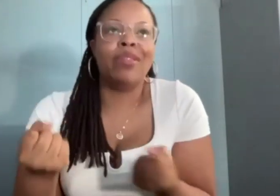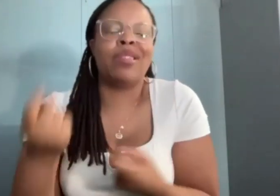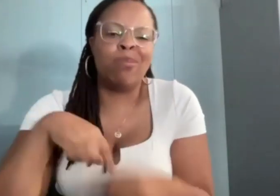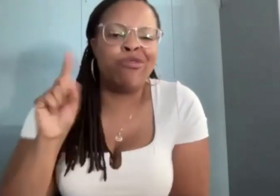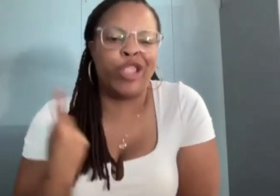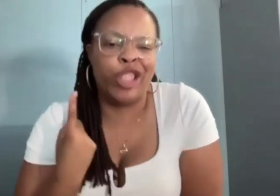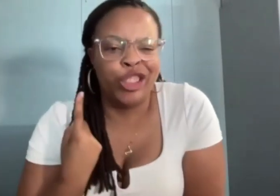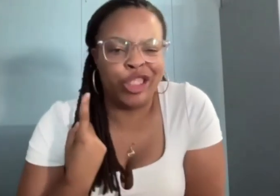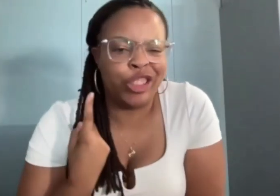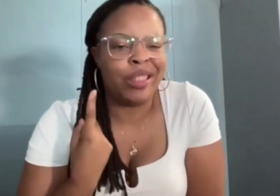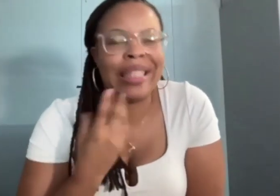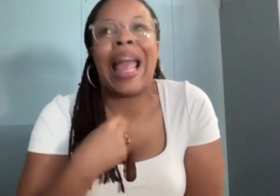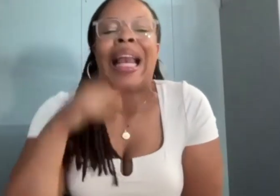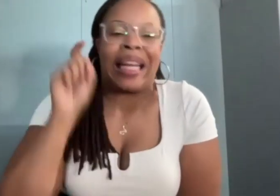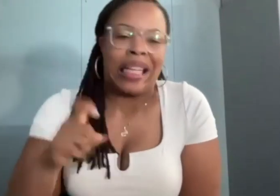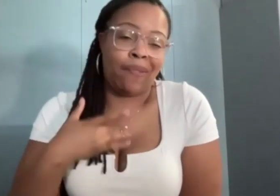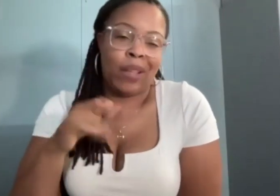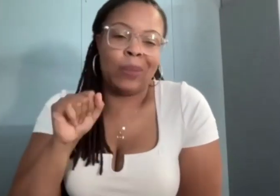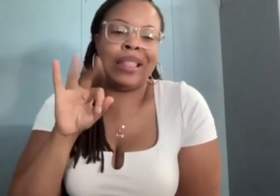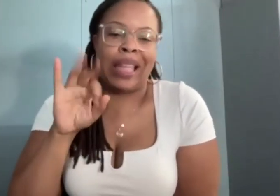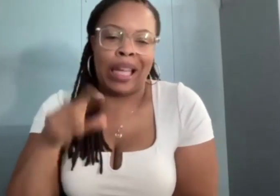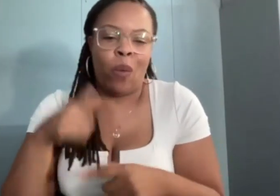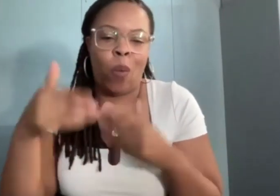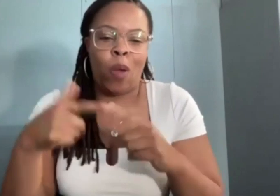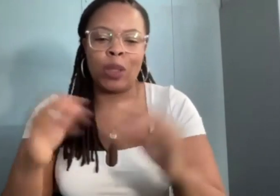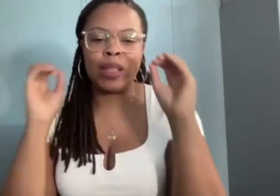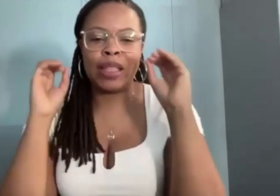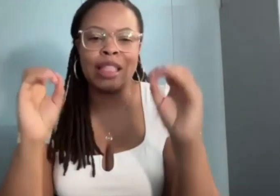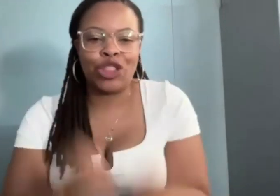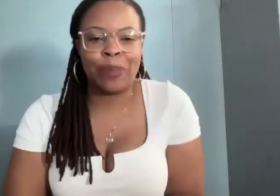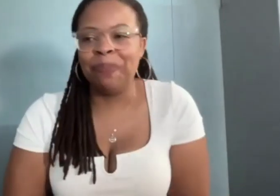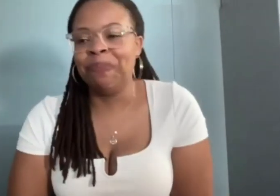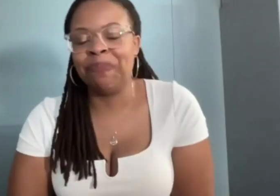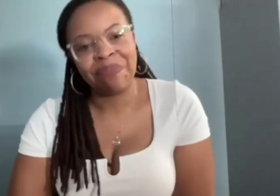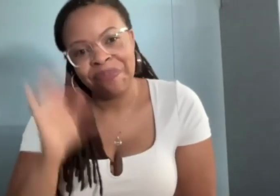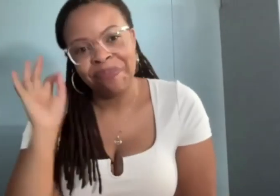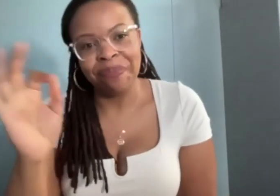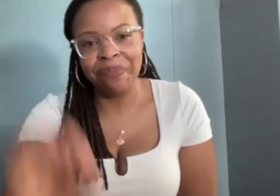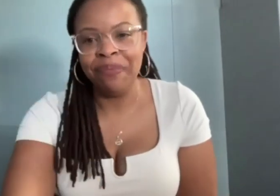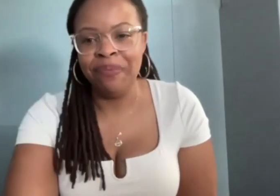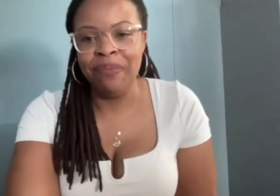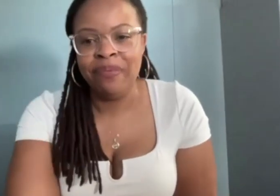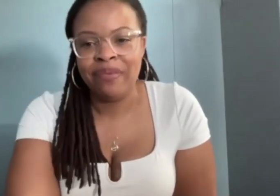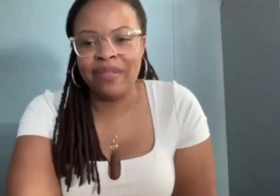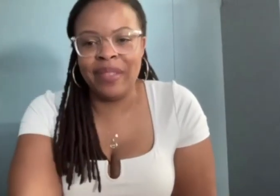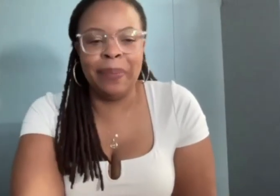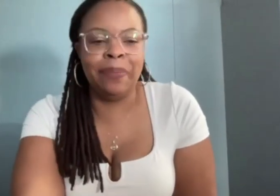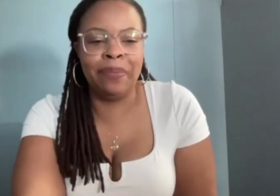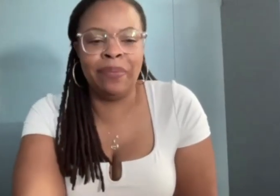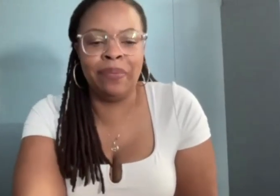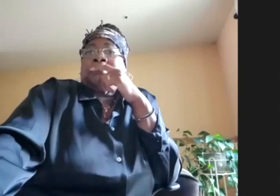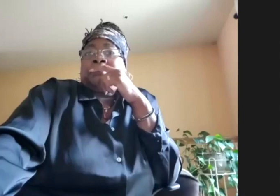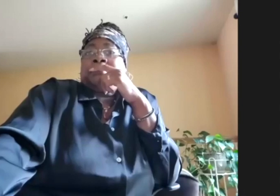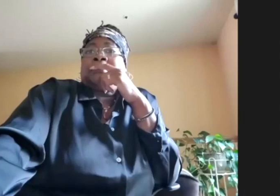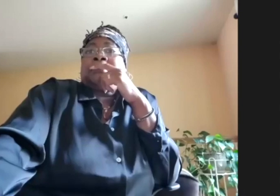may not work because my mental health is most important. I have to feel safe when I am instructing